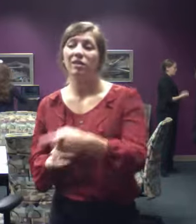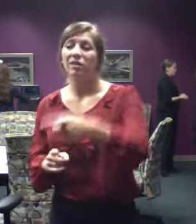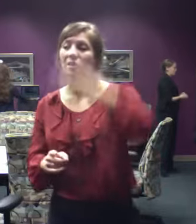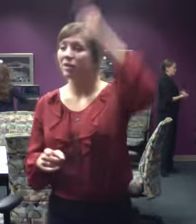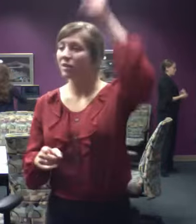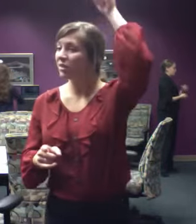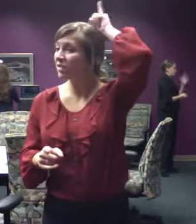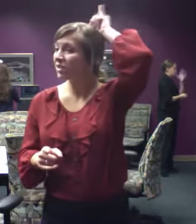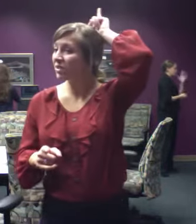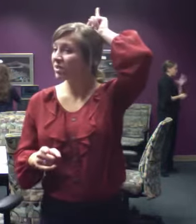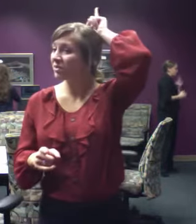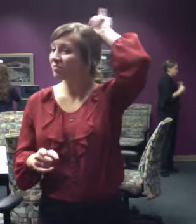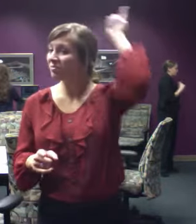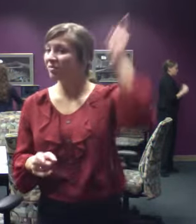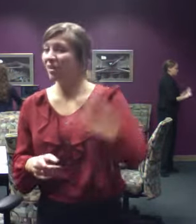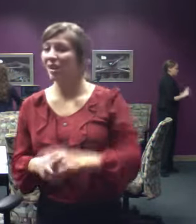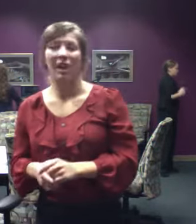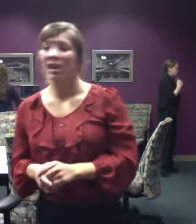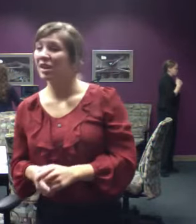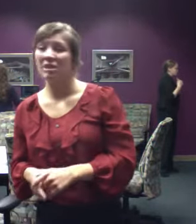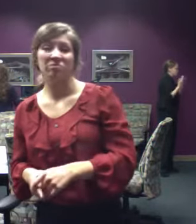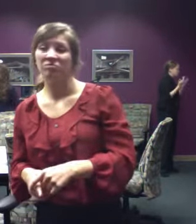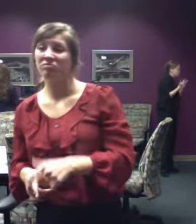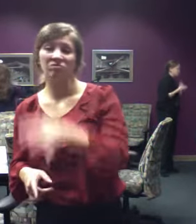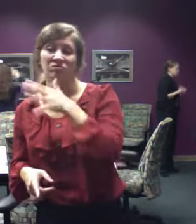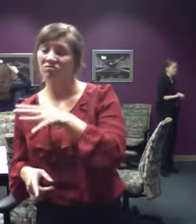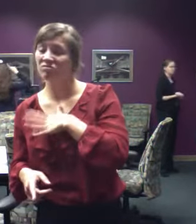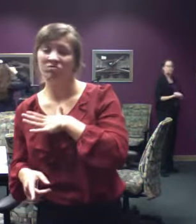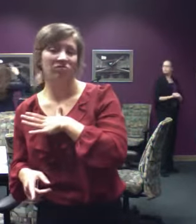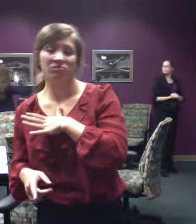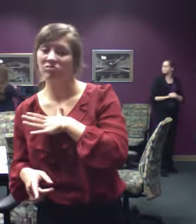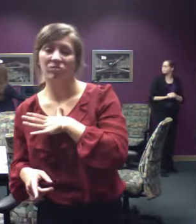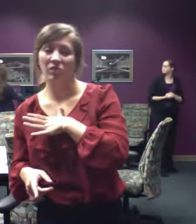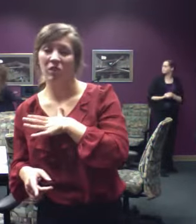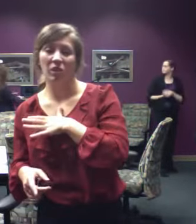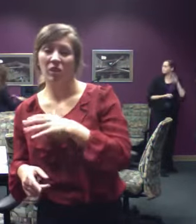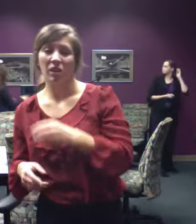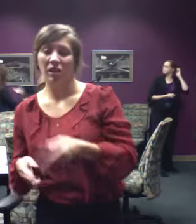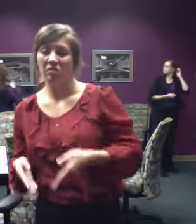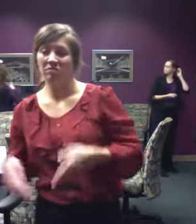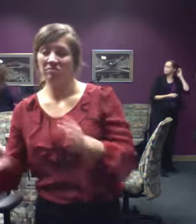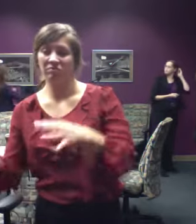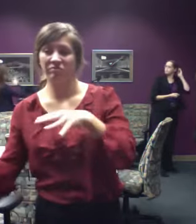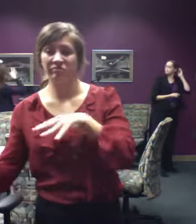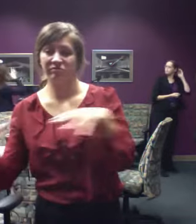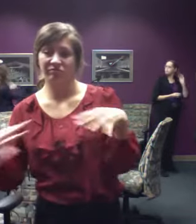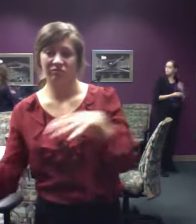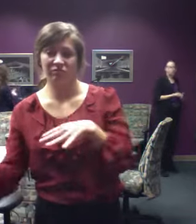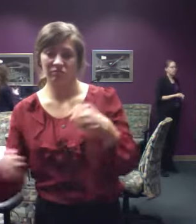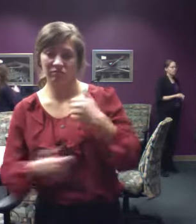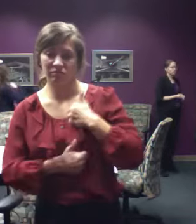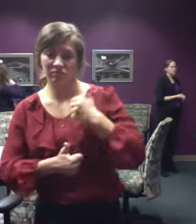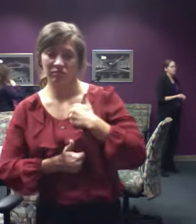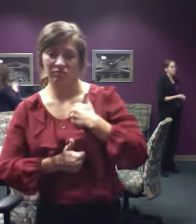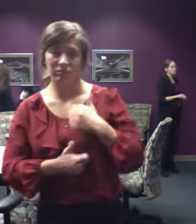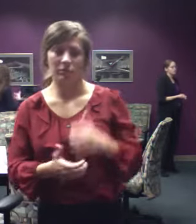on villages, they would shoot men, women, and children, but more than likely they would shoot men, not so much women. The women, if